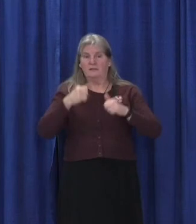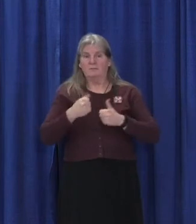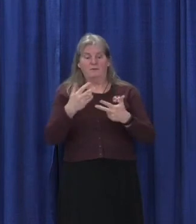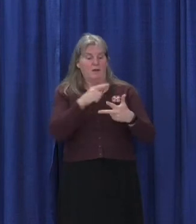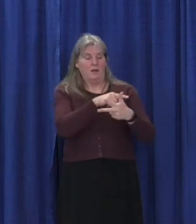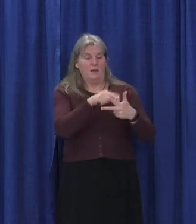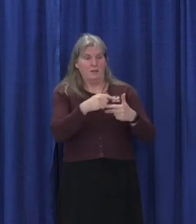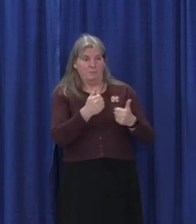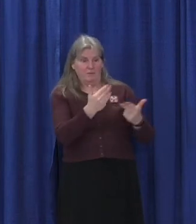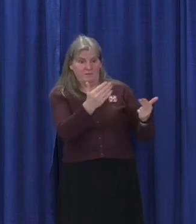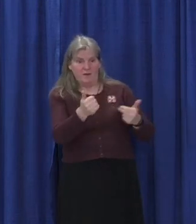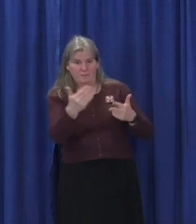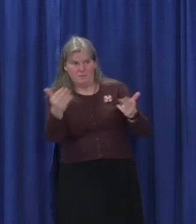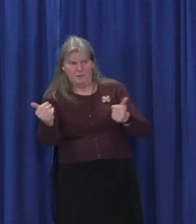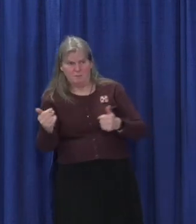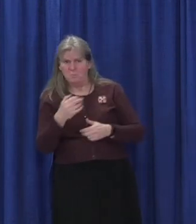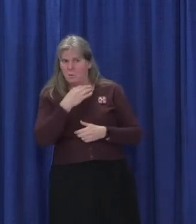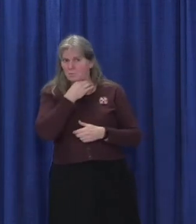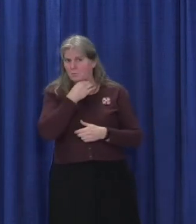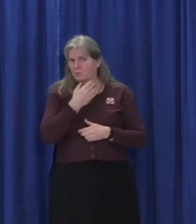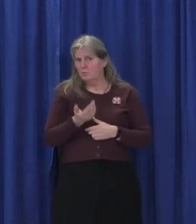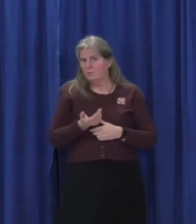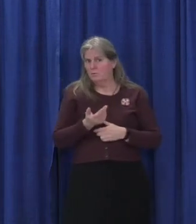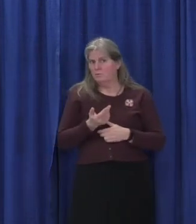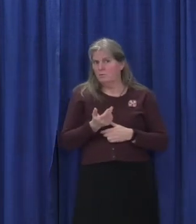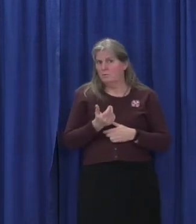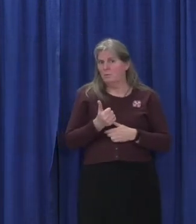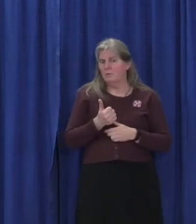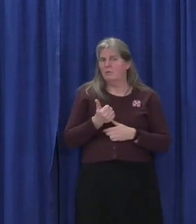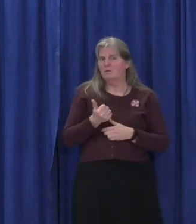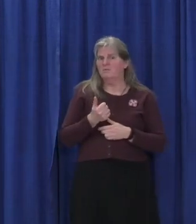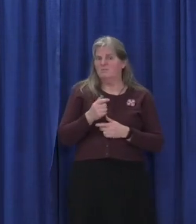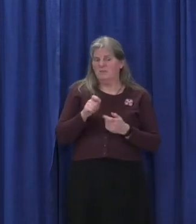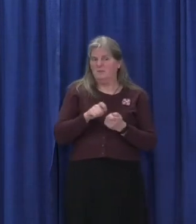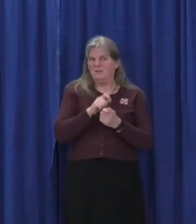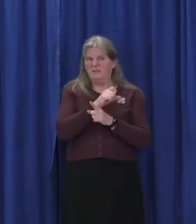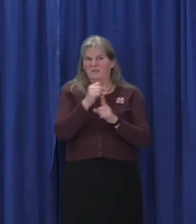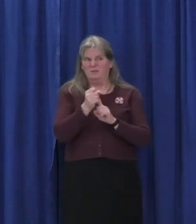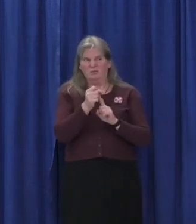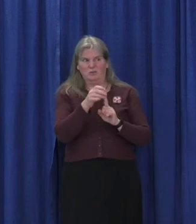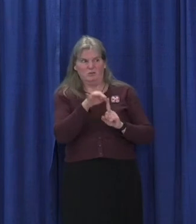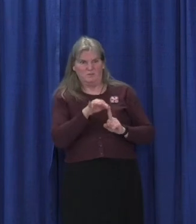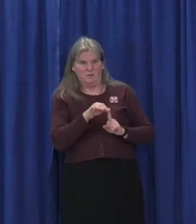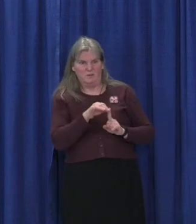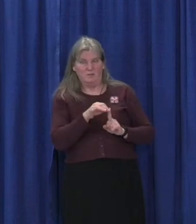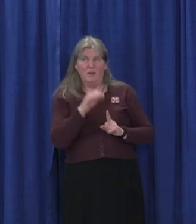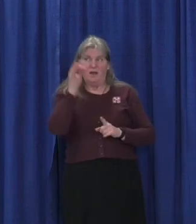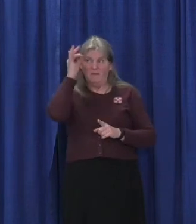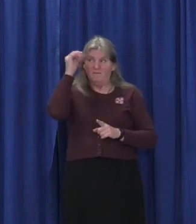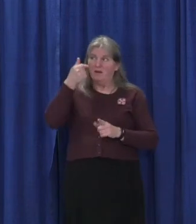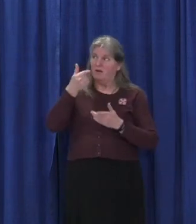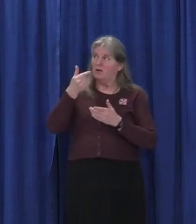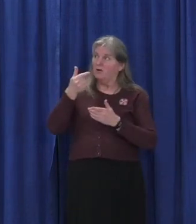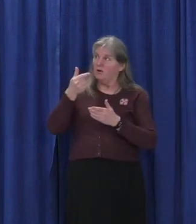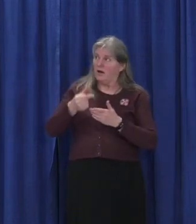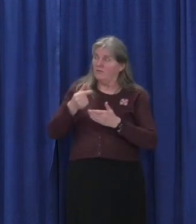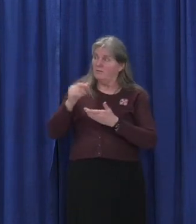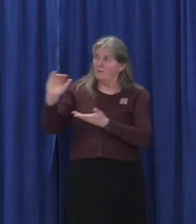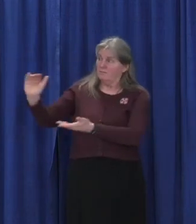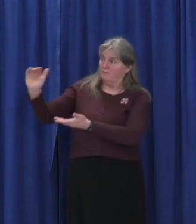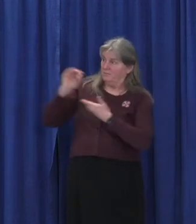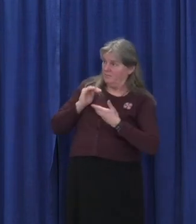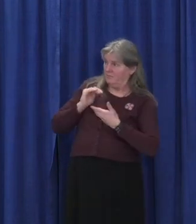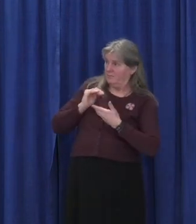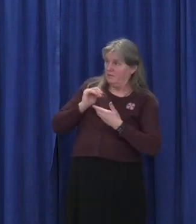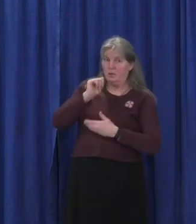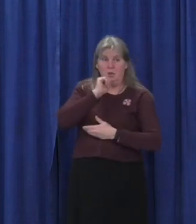said they've been used in a number of different circumstances. If some of those federal allotment have been provided to private businesses, I've